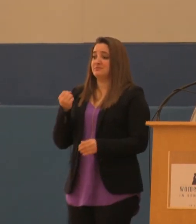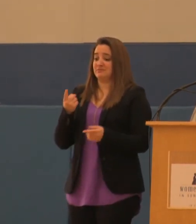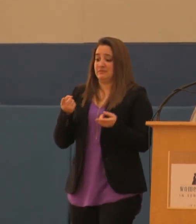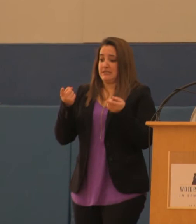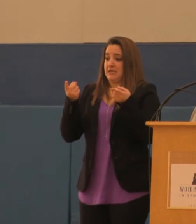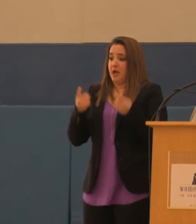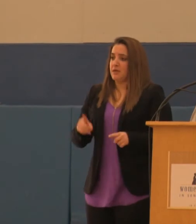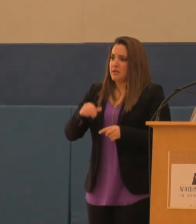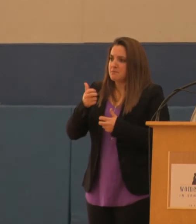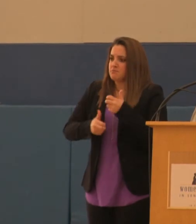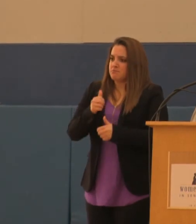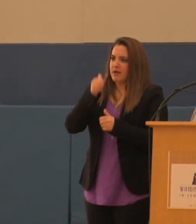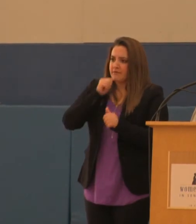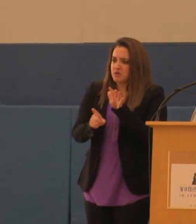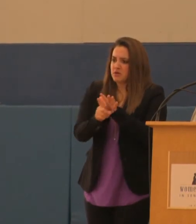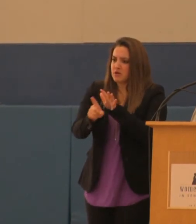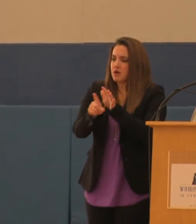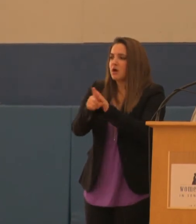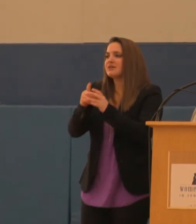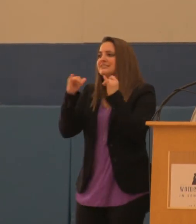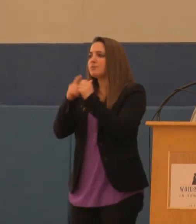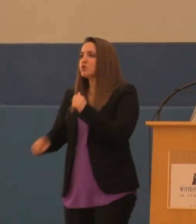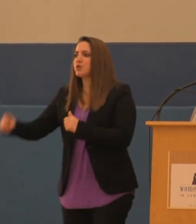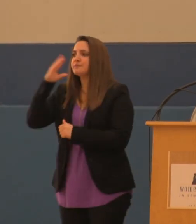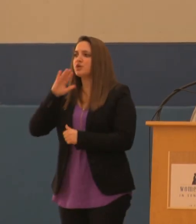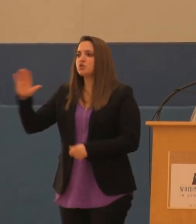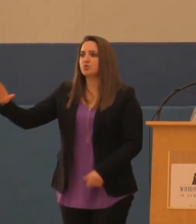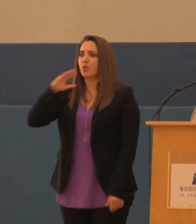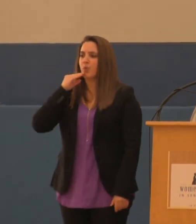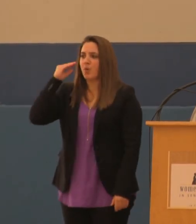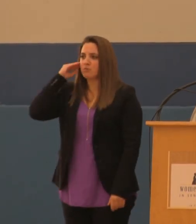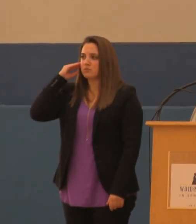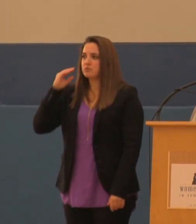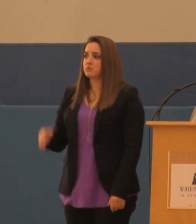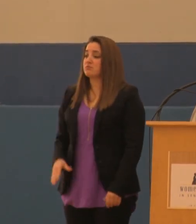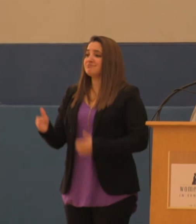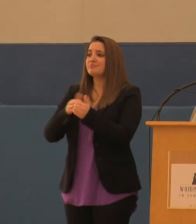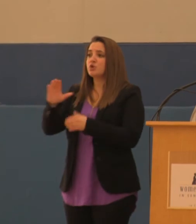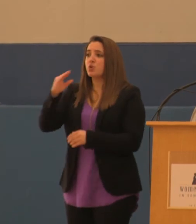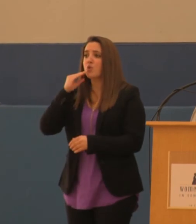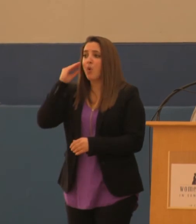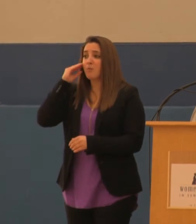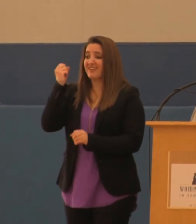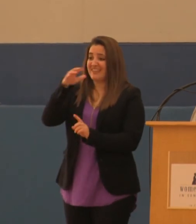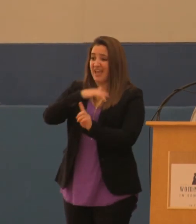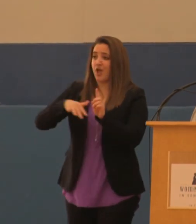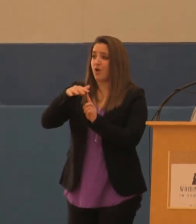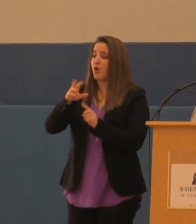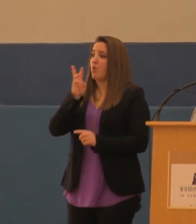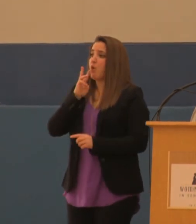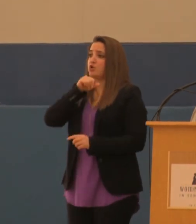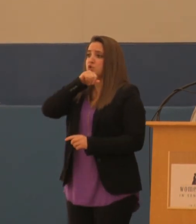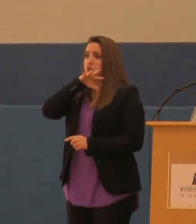you face at home, because wherever home is for you, the air, water, and soil comprise the